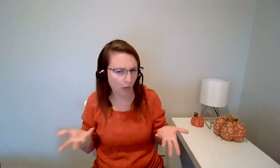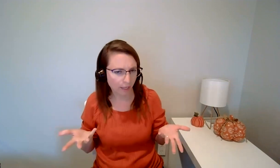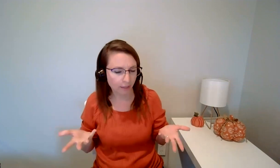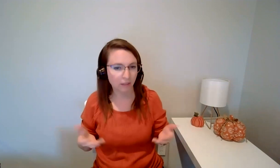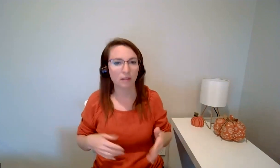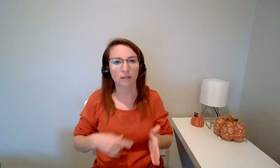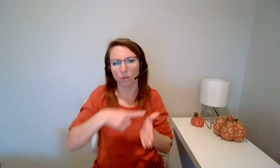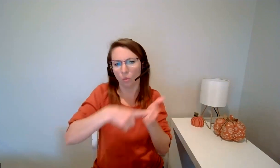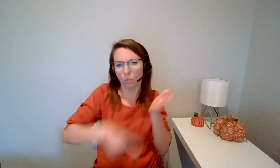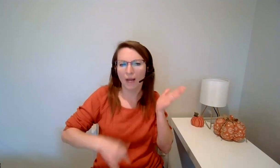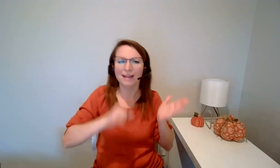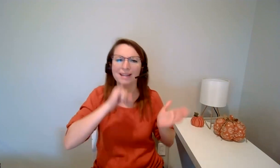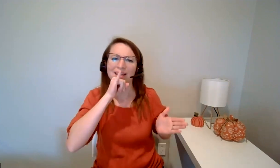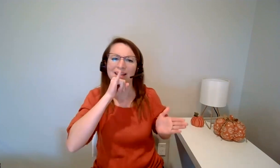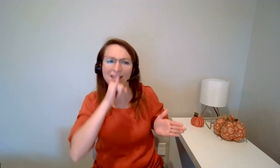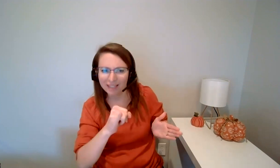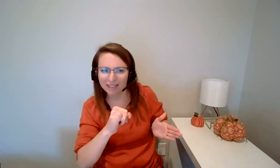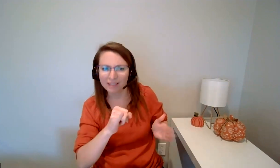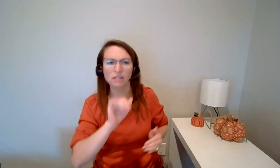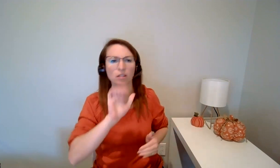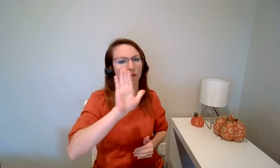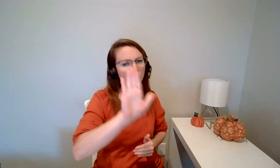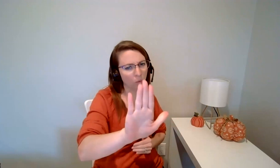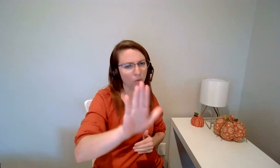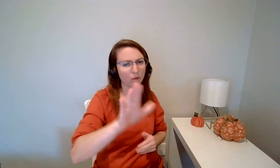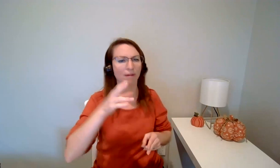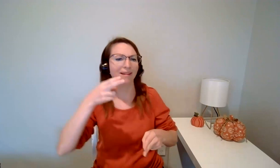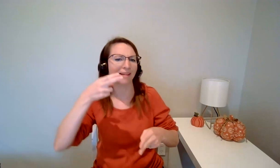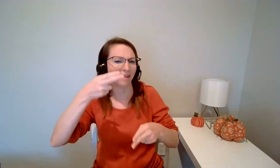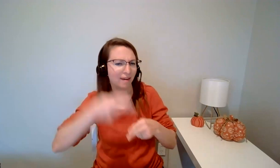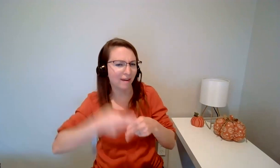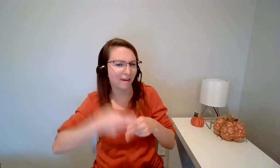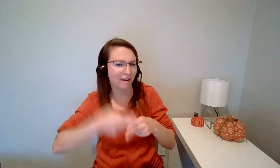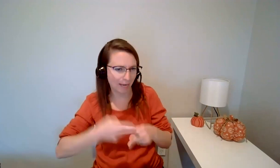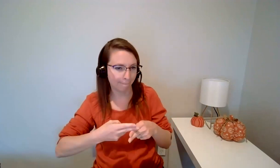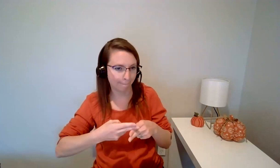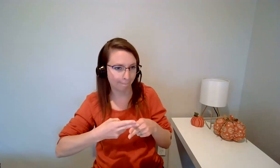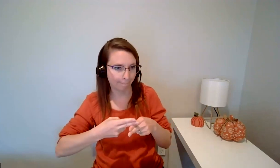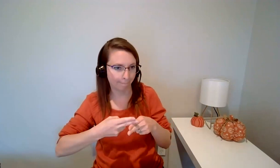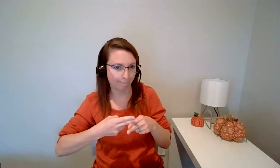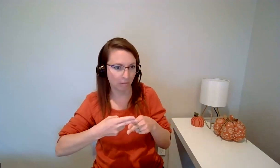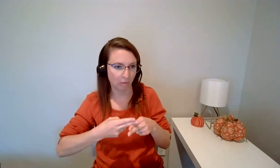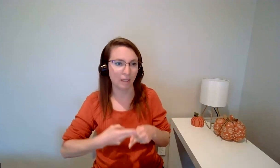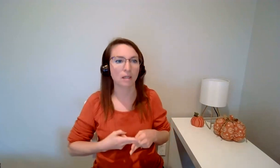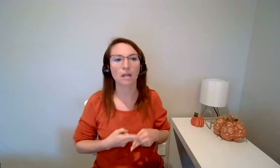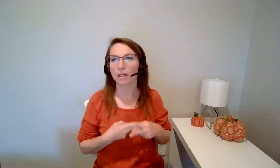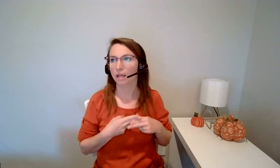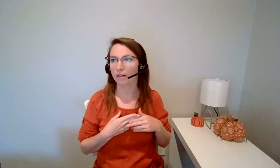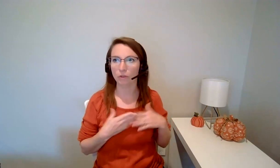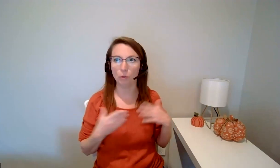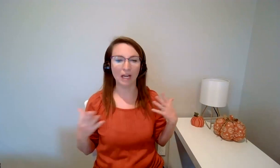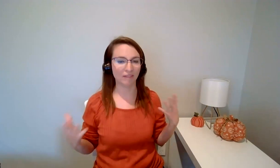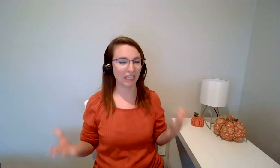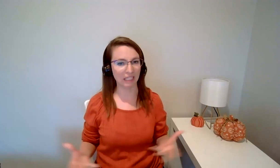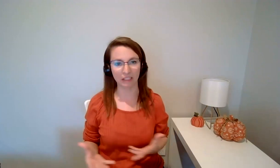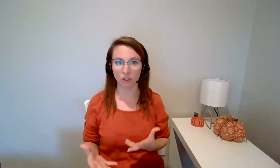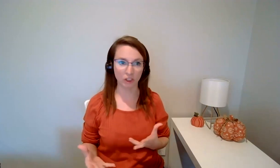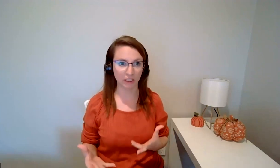what. So what is your name? Okay. If you have an ing,